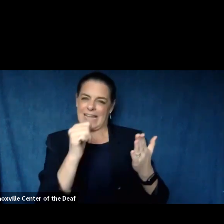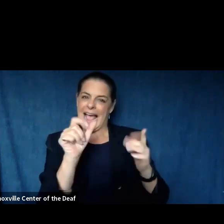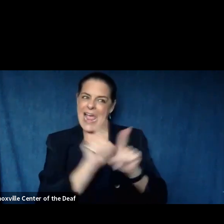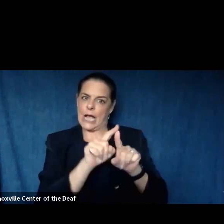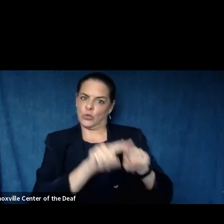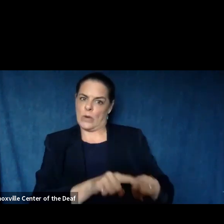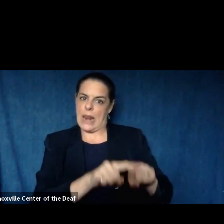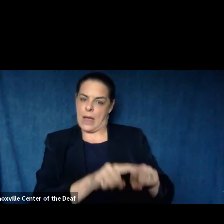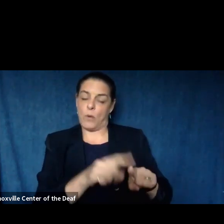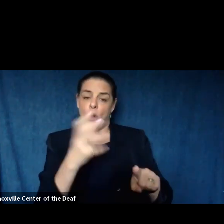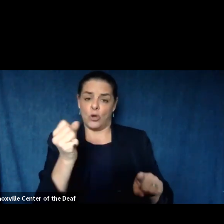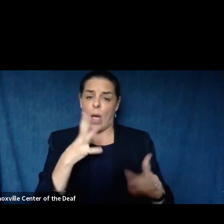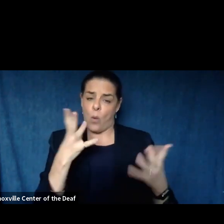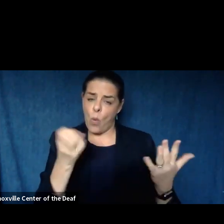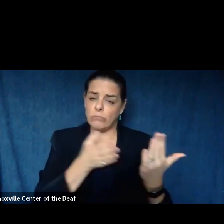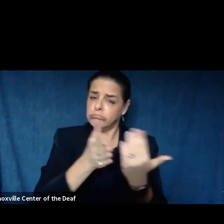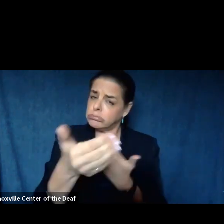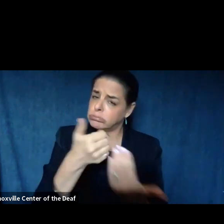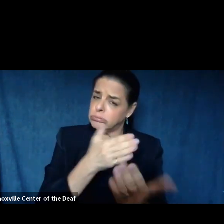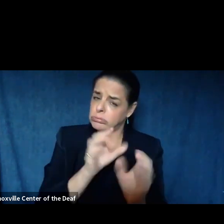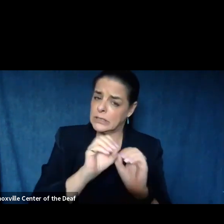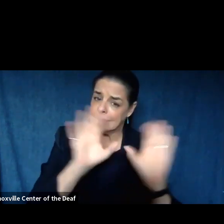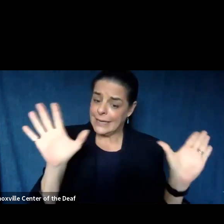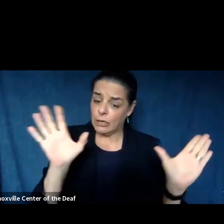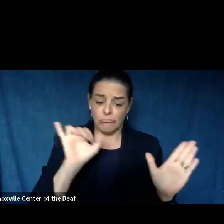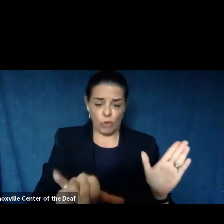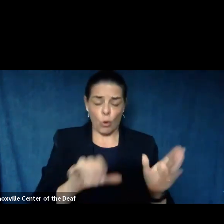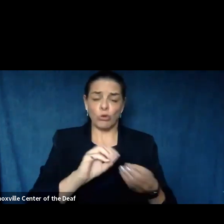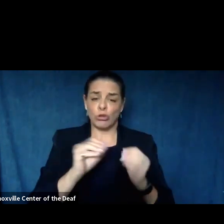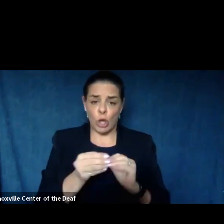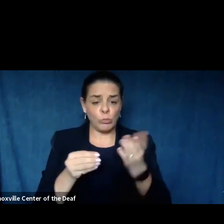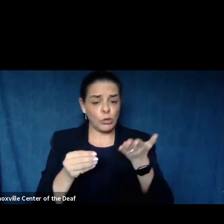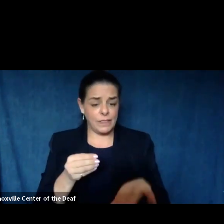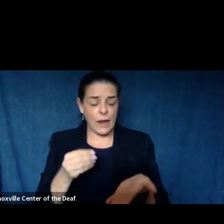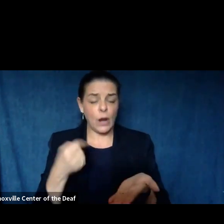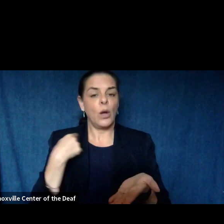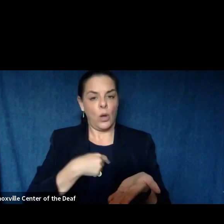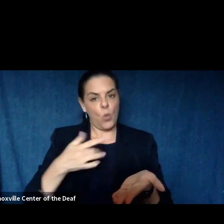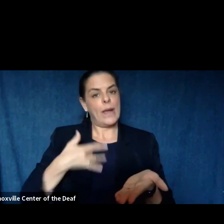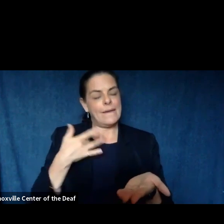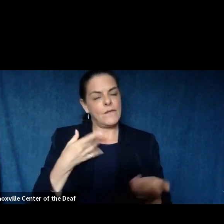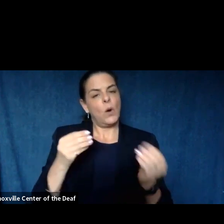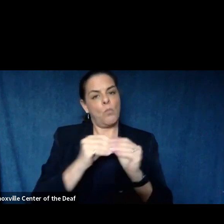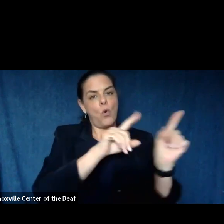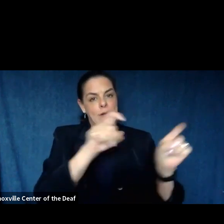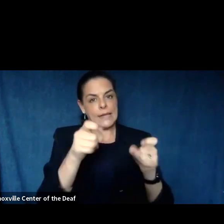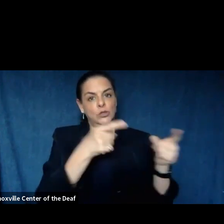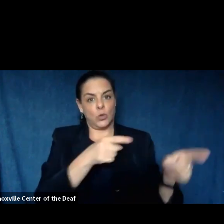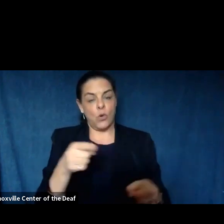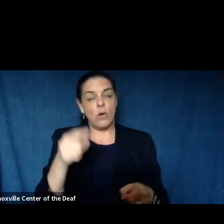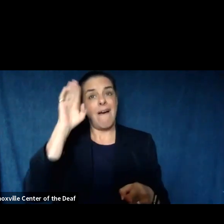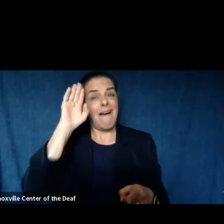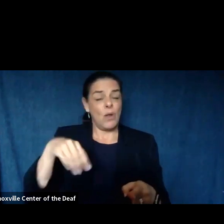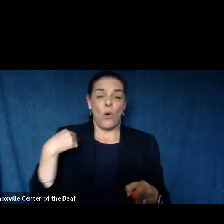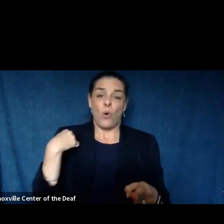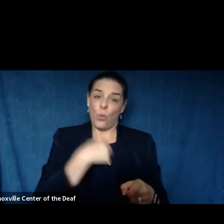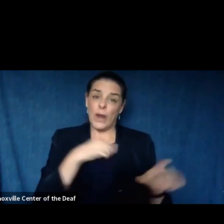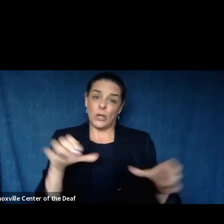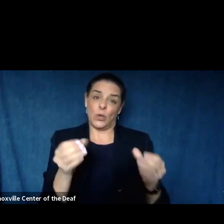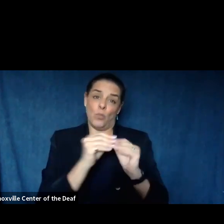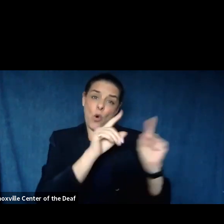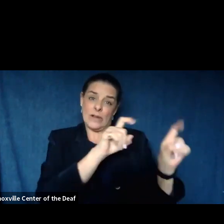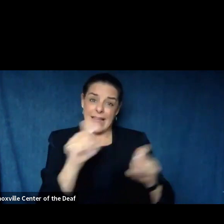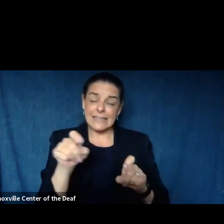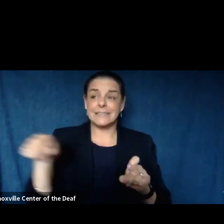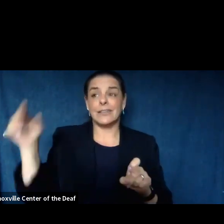want to be transparent, and that the numbers are what they are. We believe there's more testing going on. We know we're doing more testing. We know our